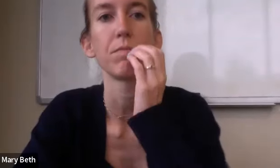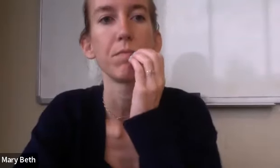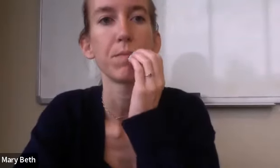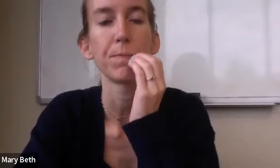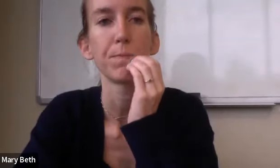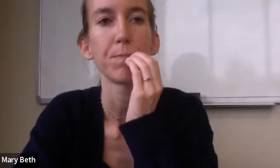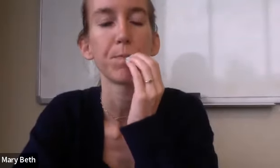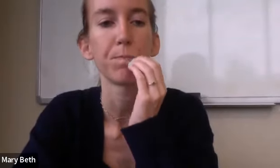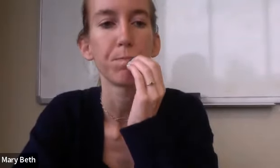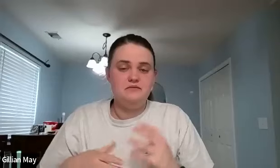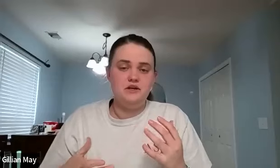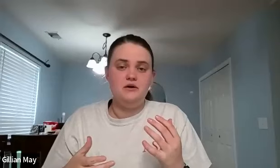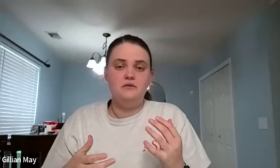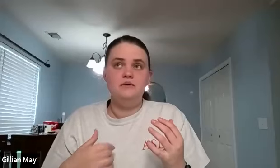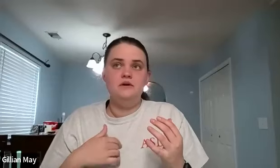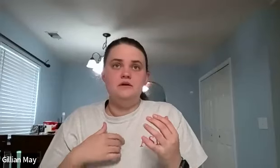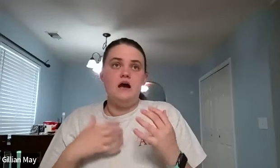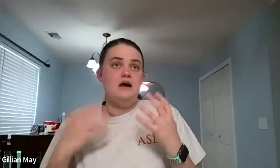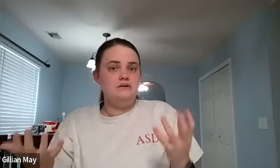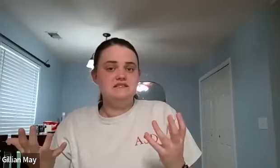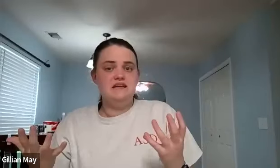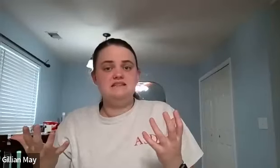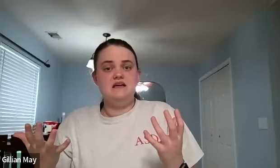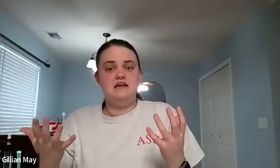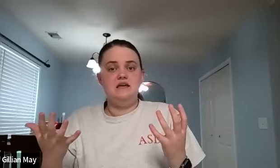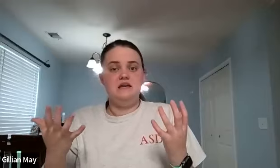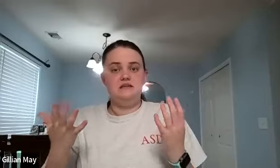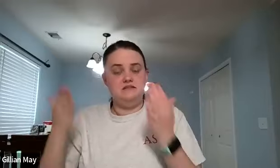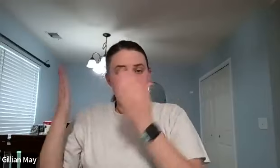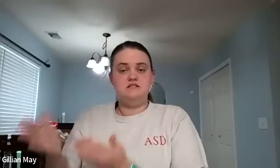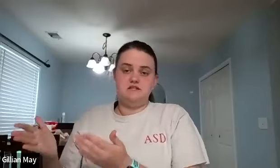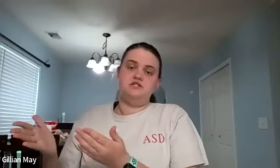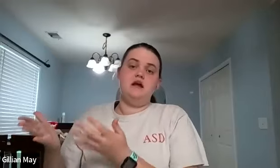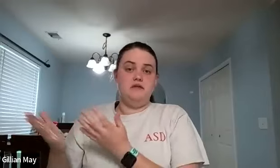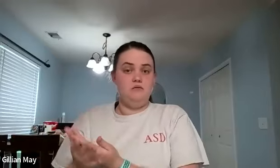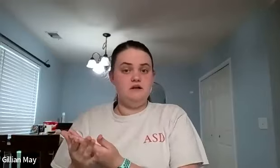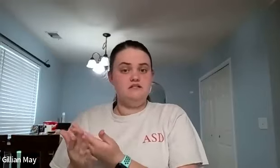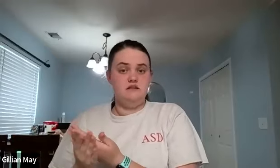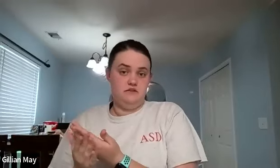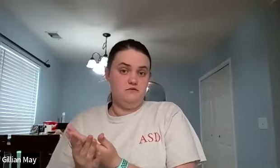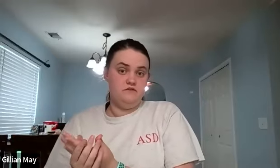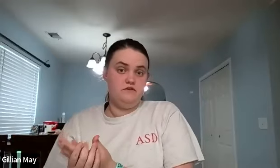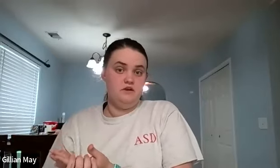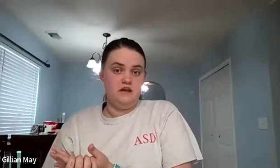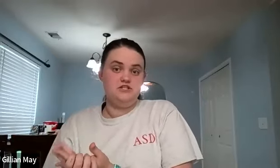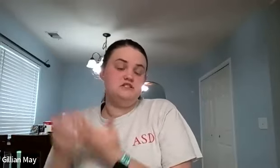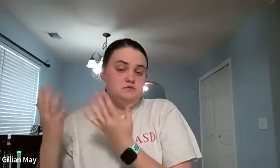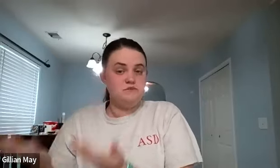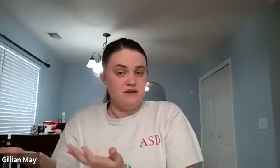one of the things I can definitely, I always say is like, it's their decision how they want like their form of communication. So respecting